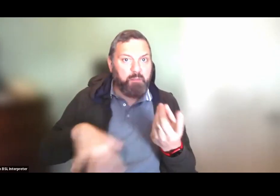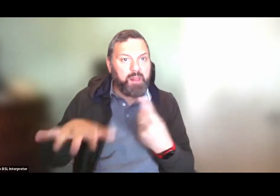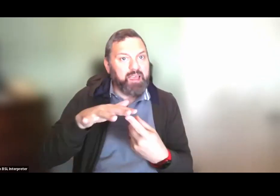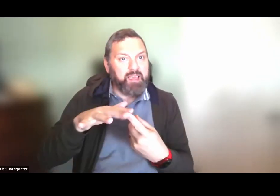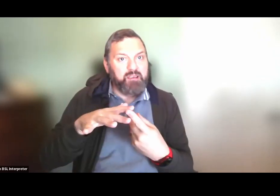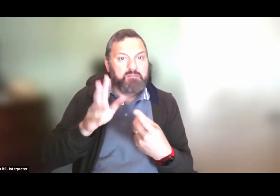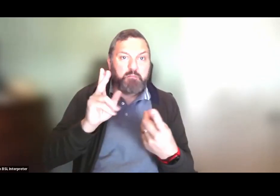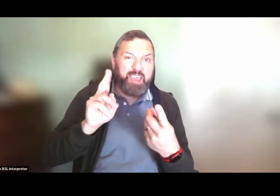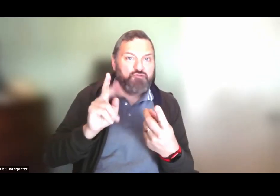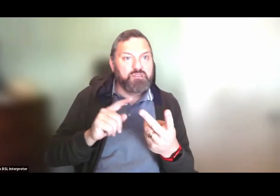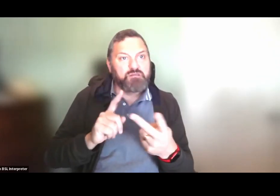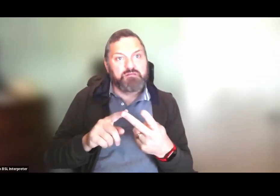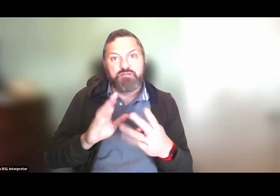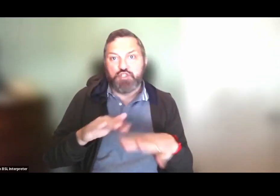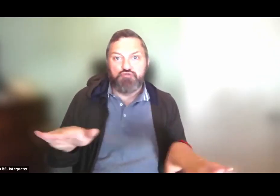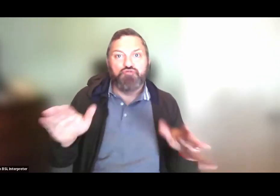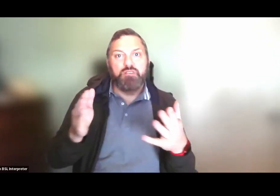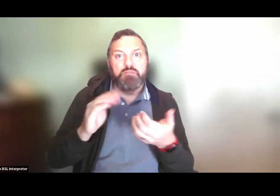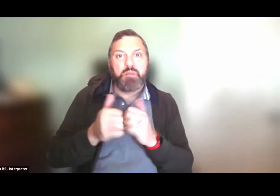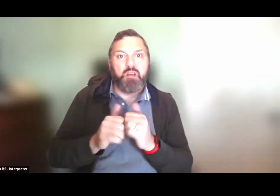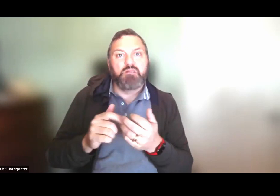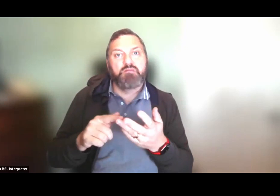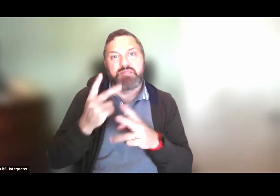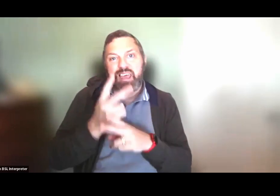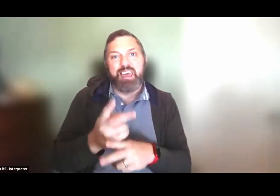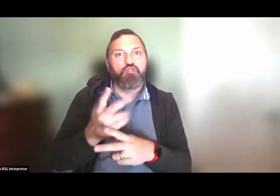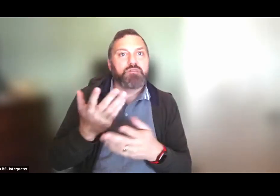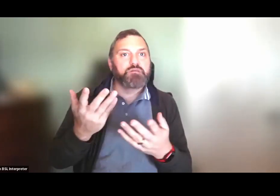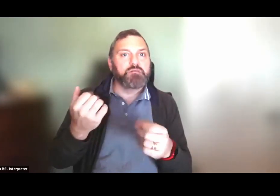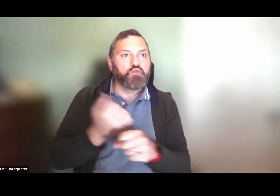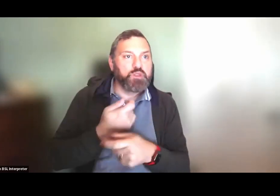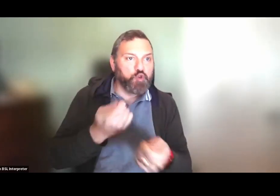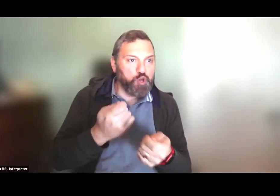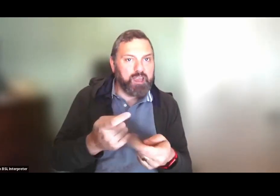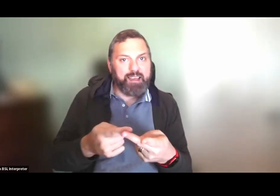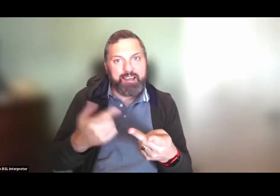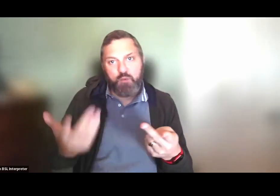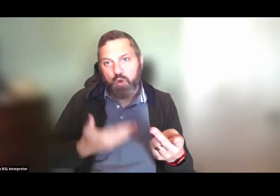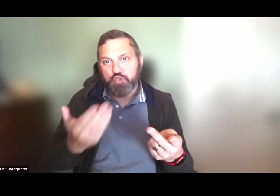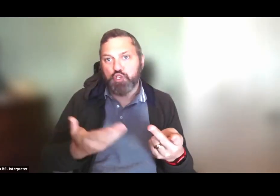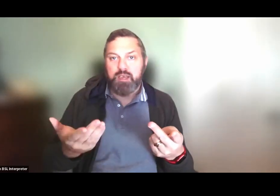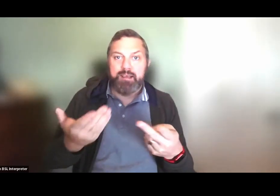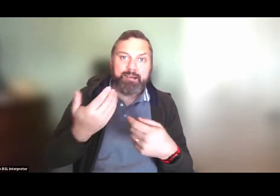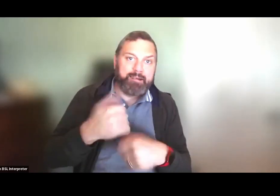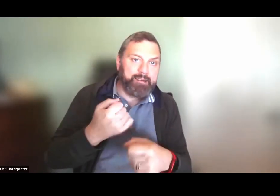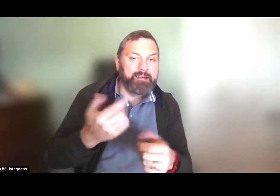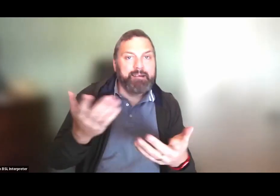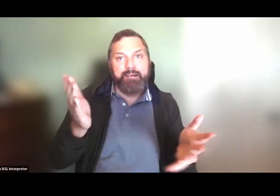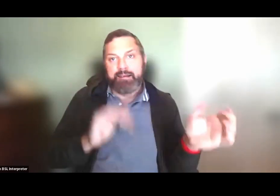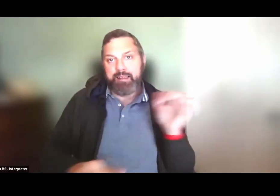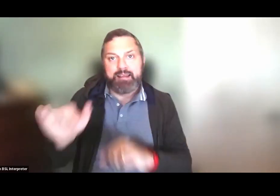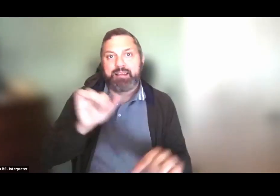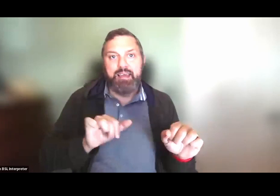as parents, as children, as partners, as carers, doing the cooking, washing, the cleaning, the sweeping, raising the